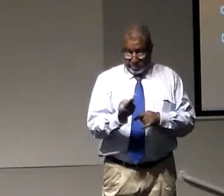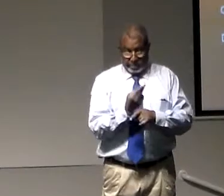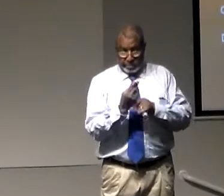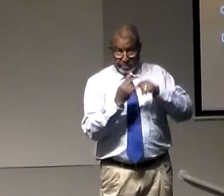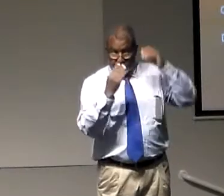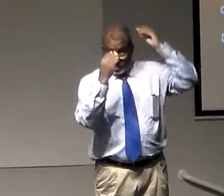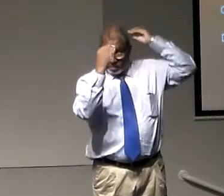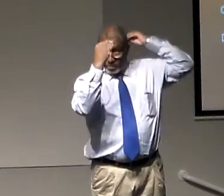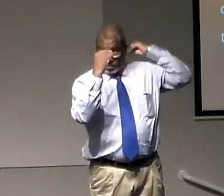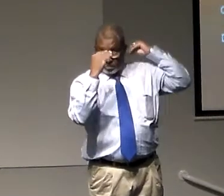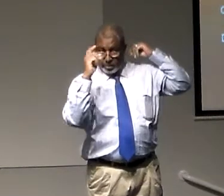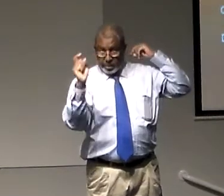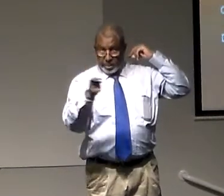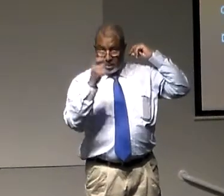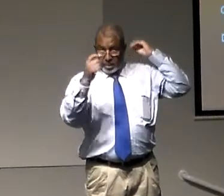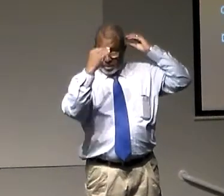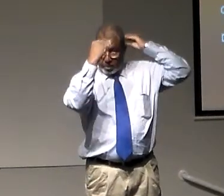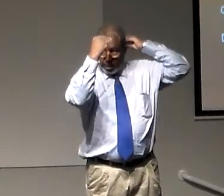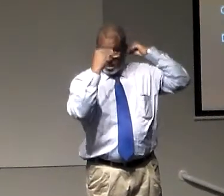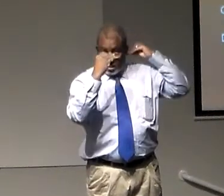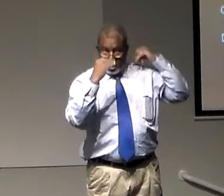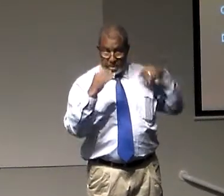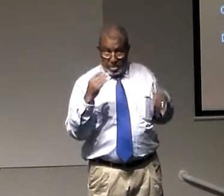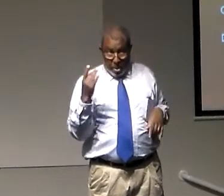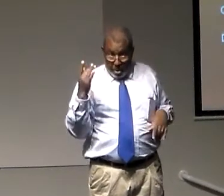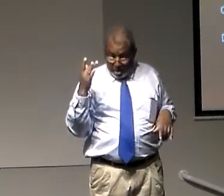I wore my Kenya hat. Why?